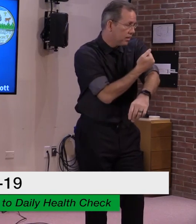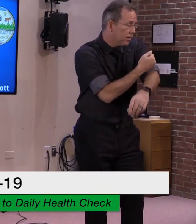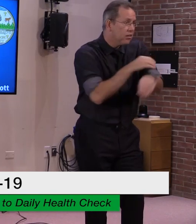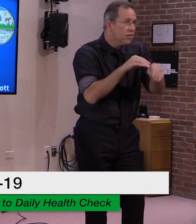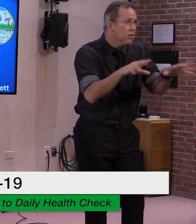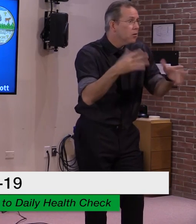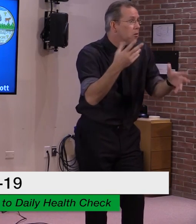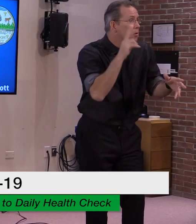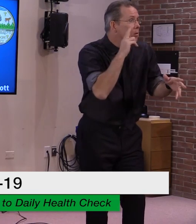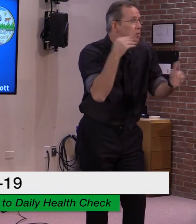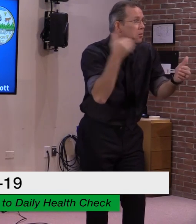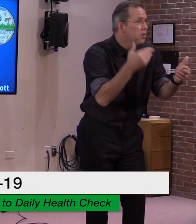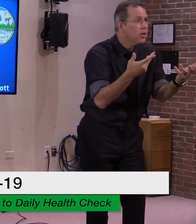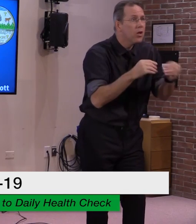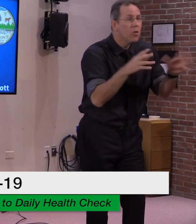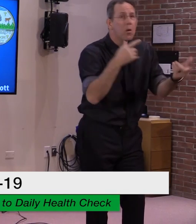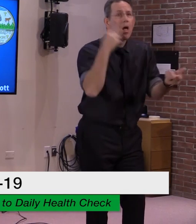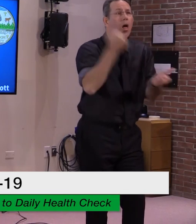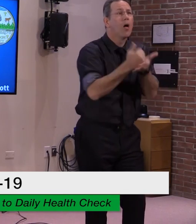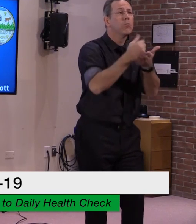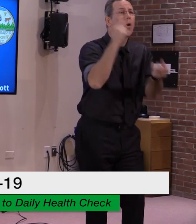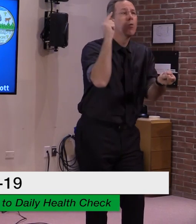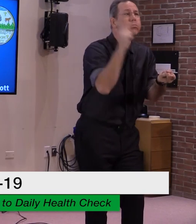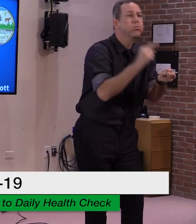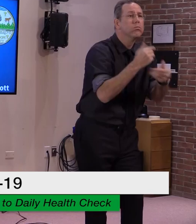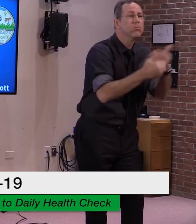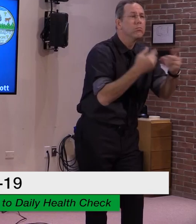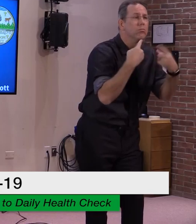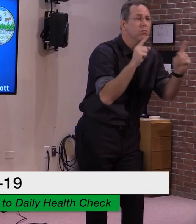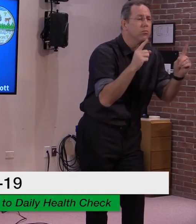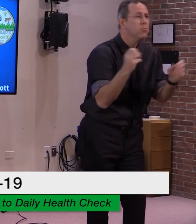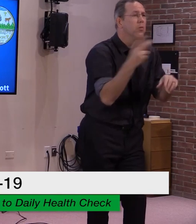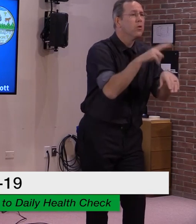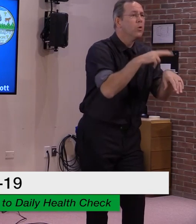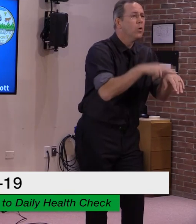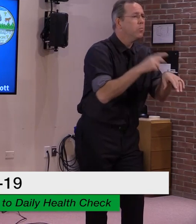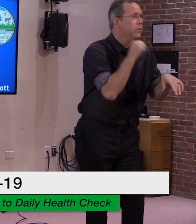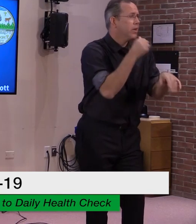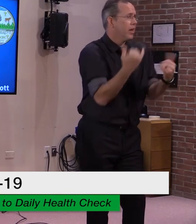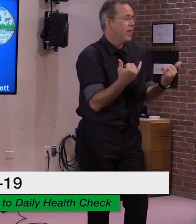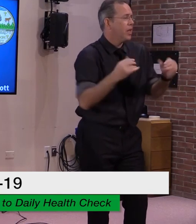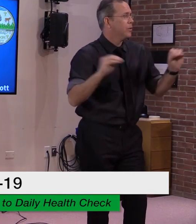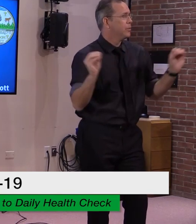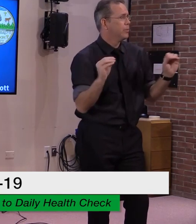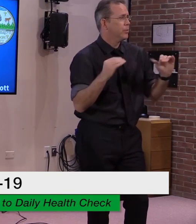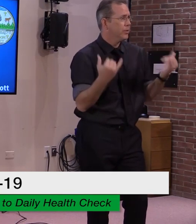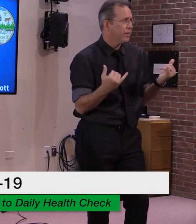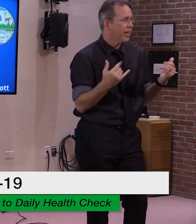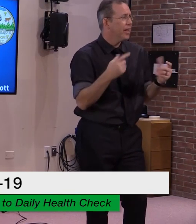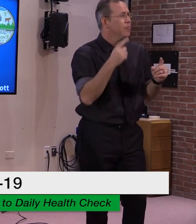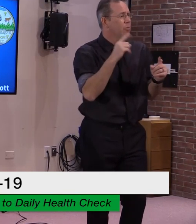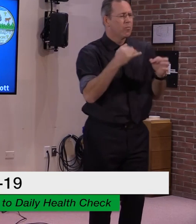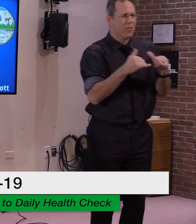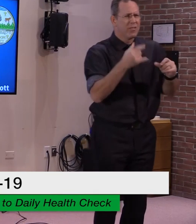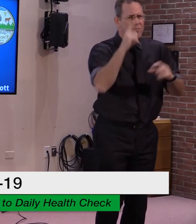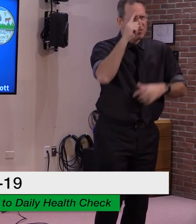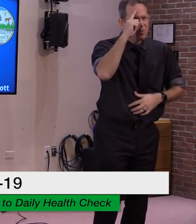very soon being smart now means we'll come out of this faster and stronger